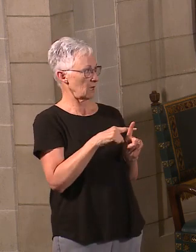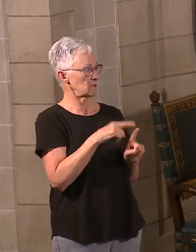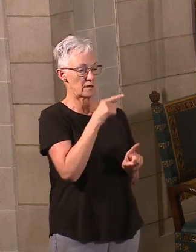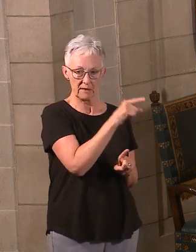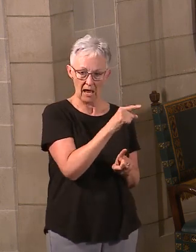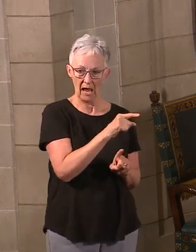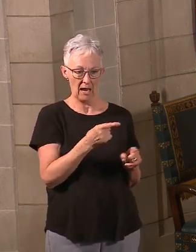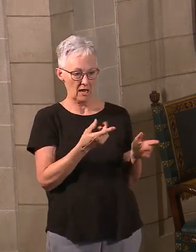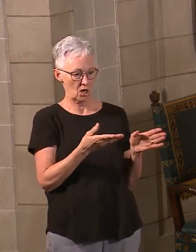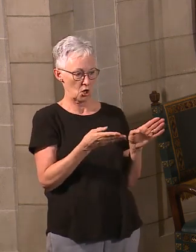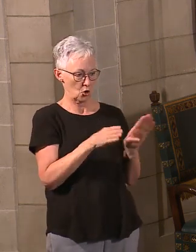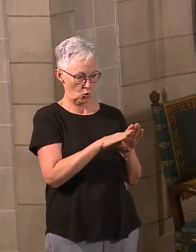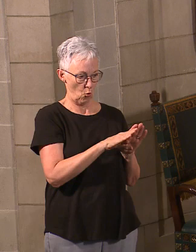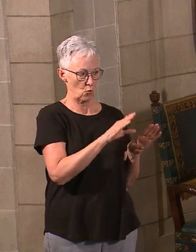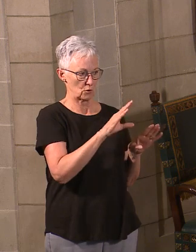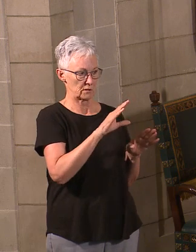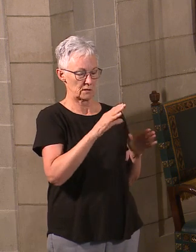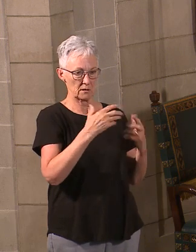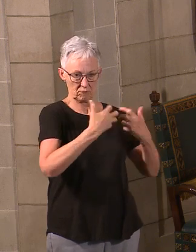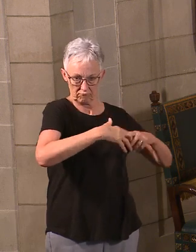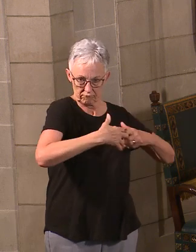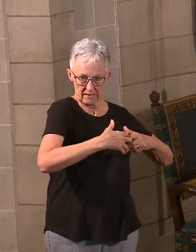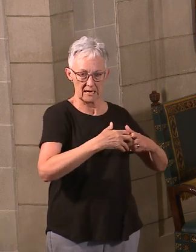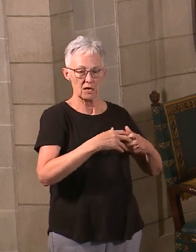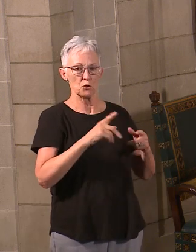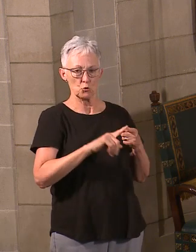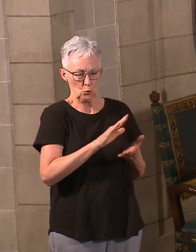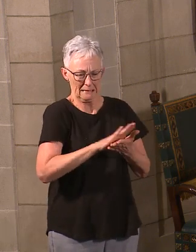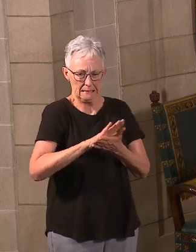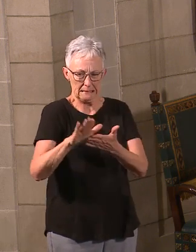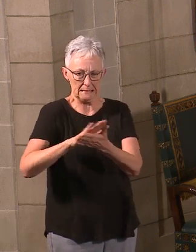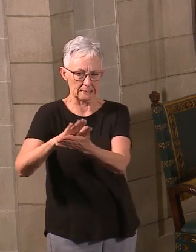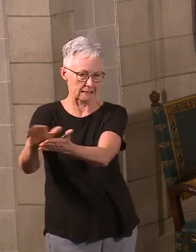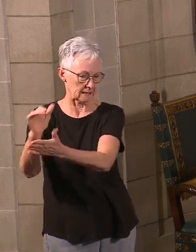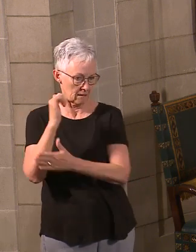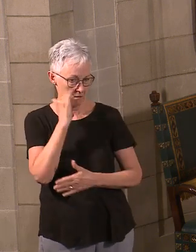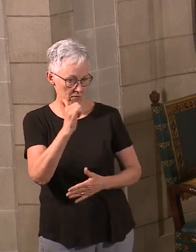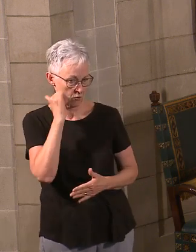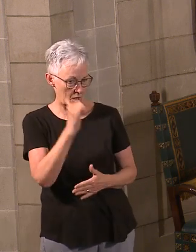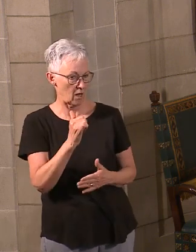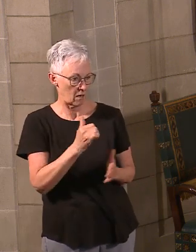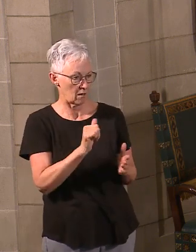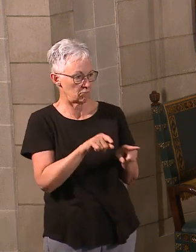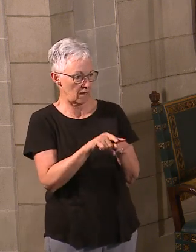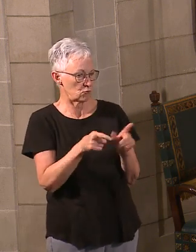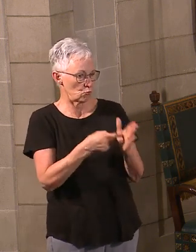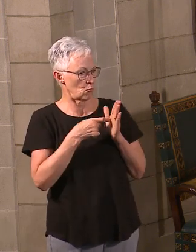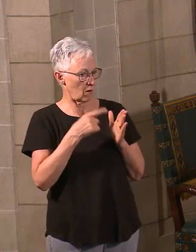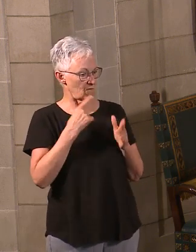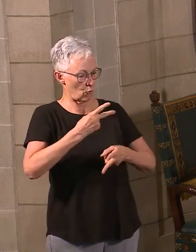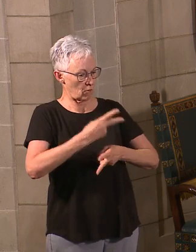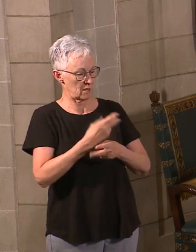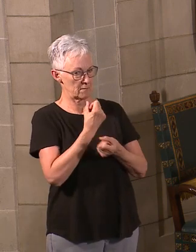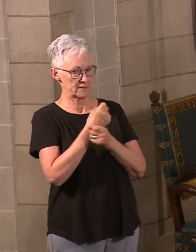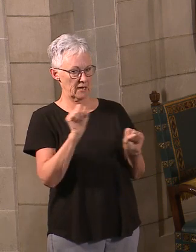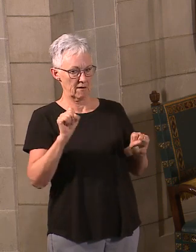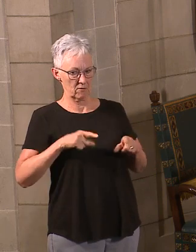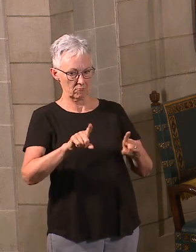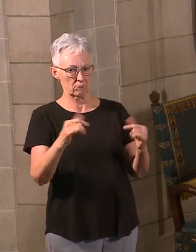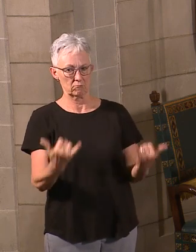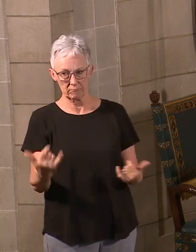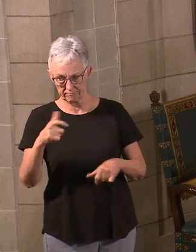some of those processes. So thank you, Tyson, for taking steps. And again, I want to really emphasize, again, part of our directed health measure is that if